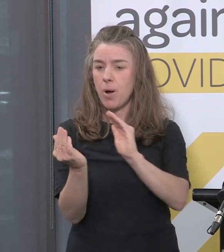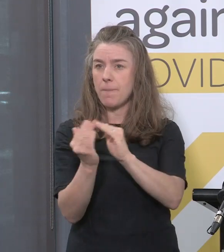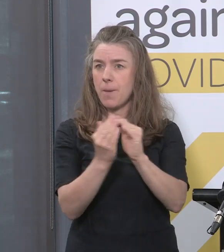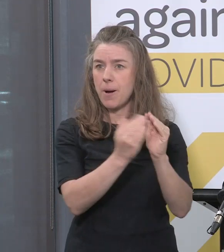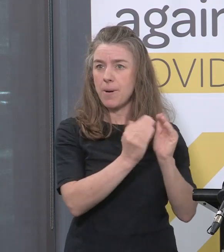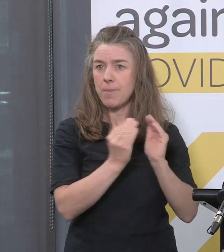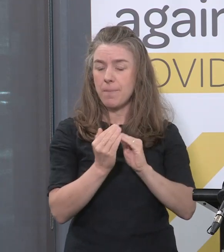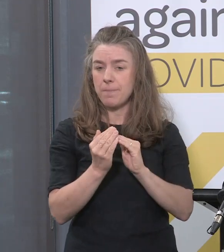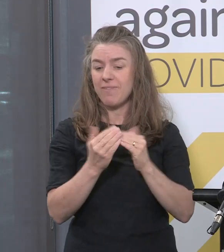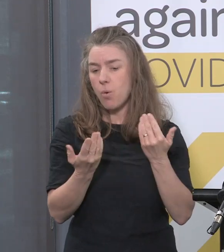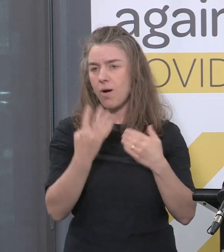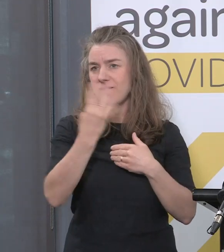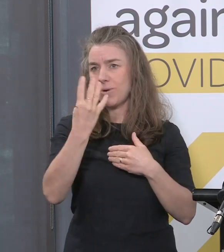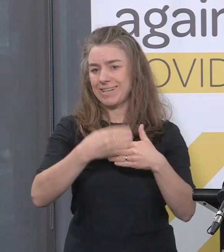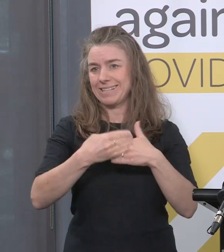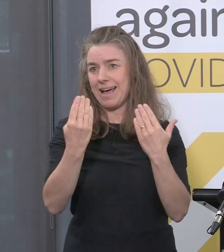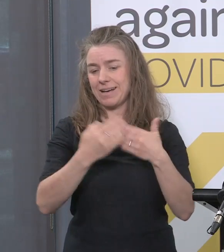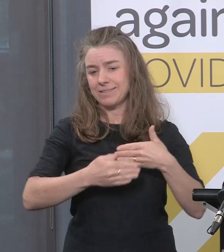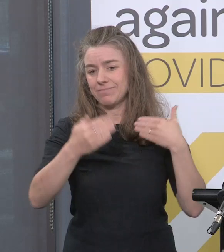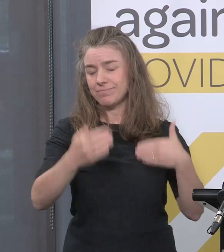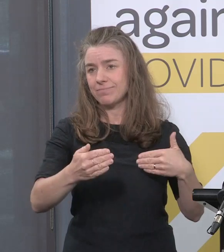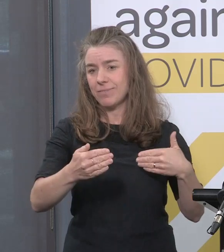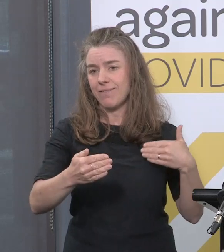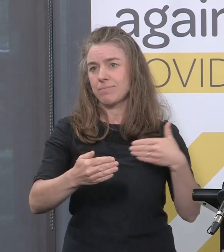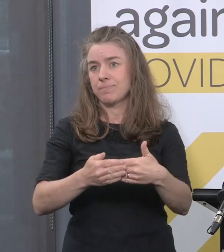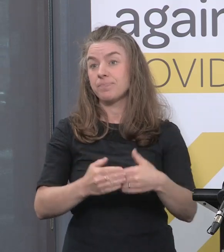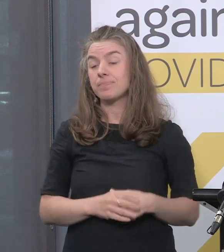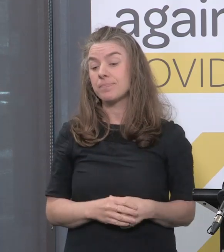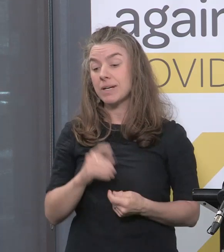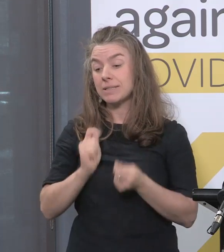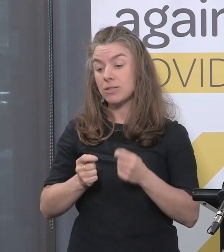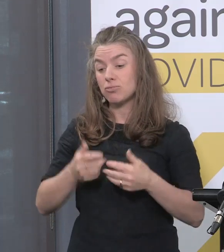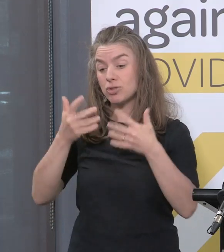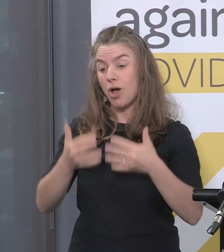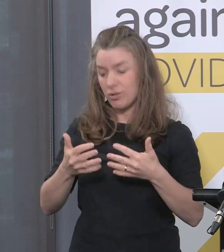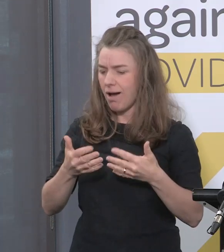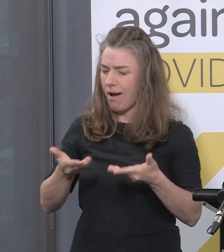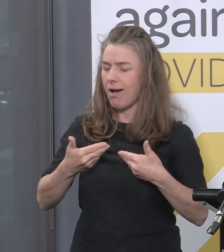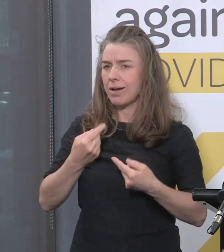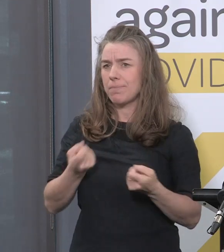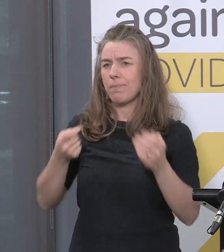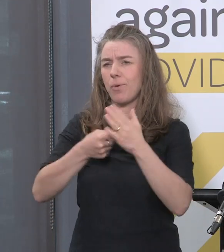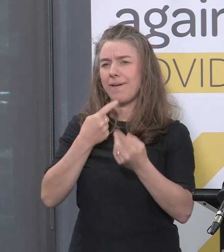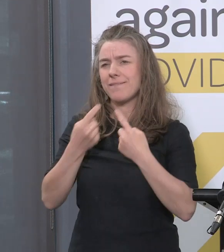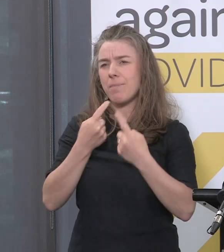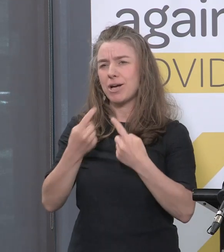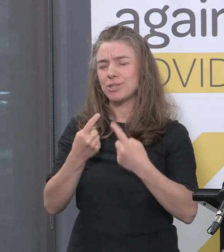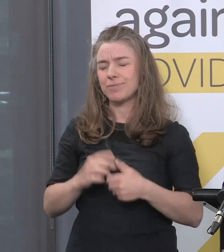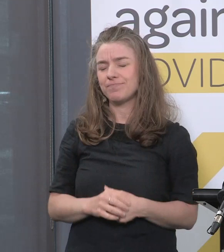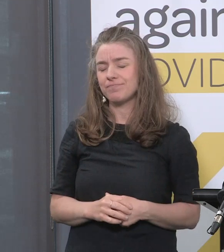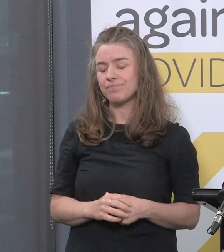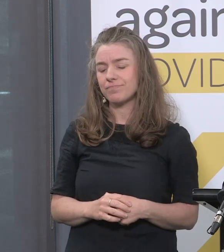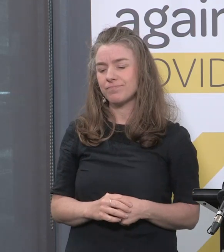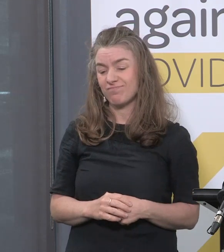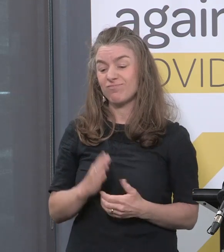will do so for the full 14-day period. The test results have given us some important information indicating quite